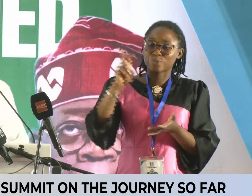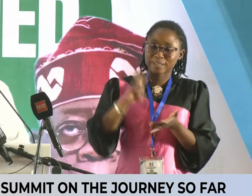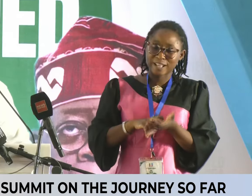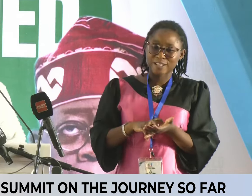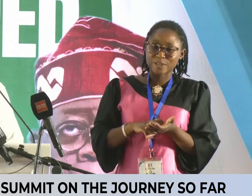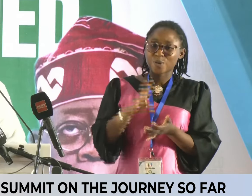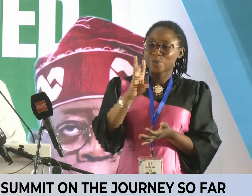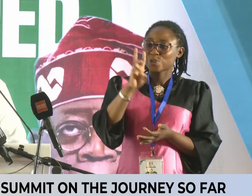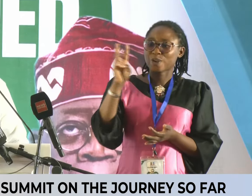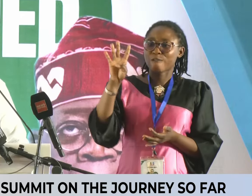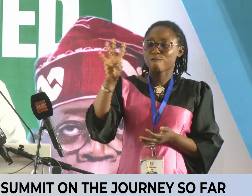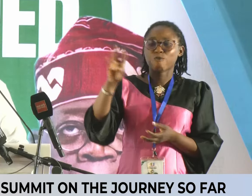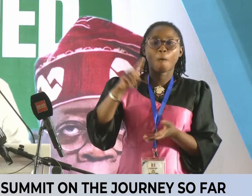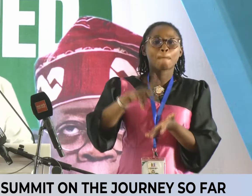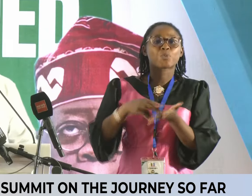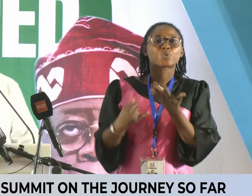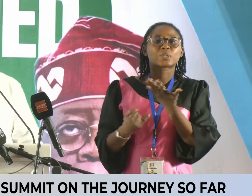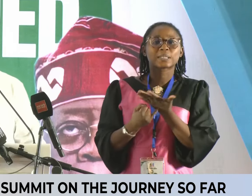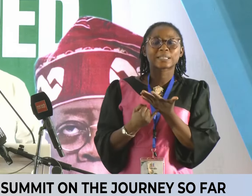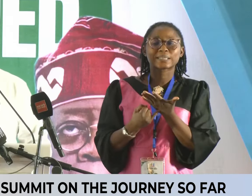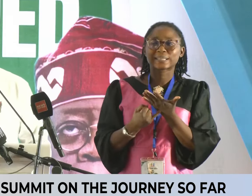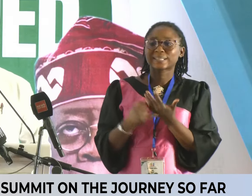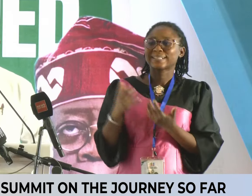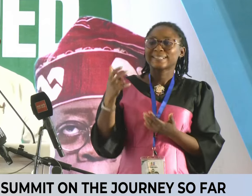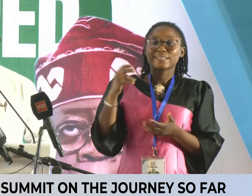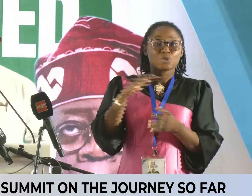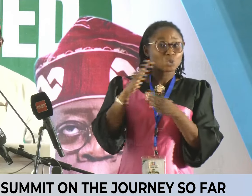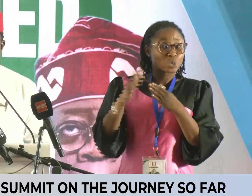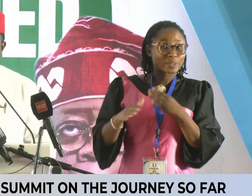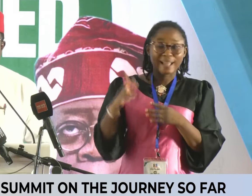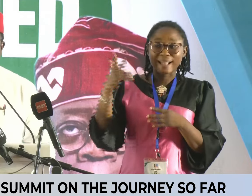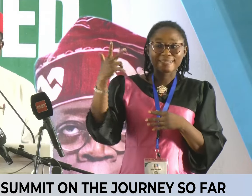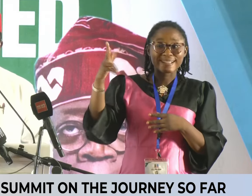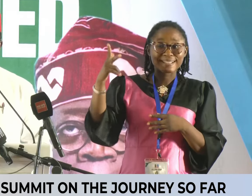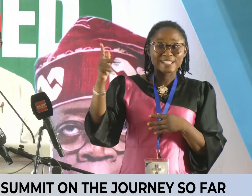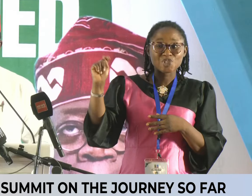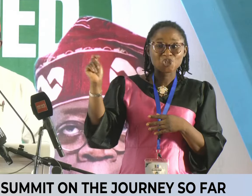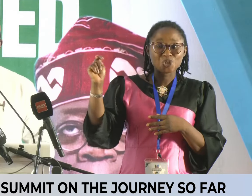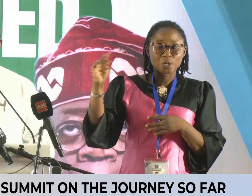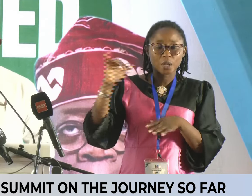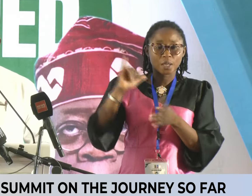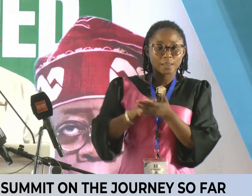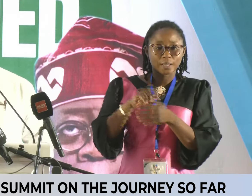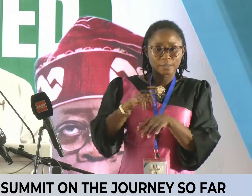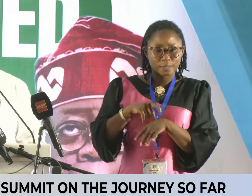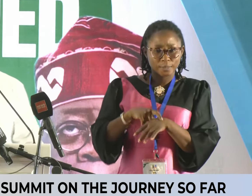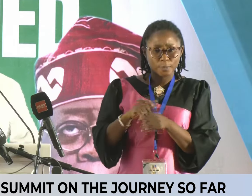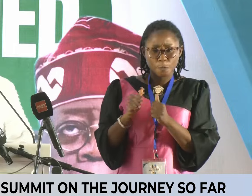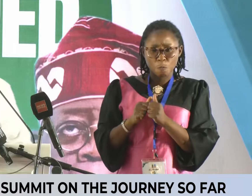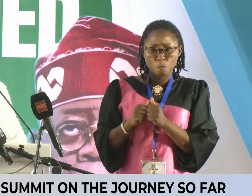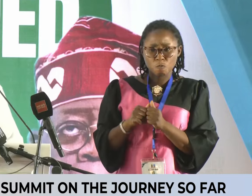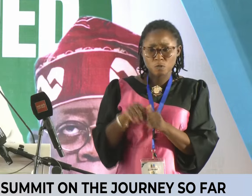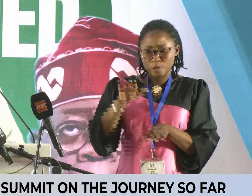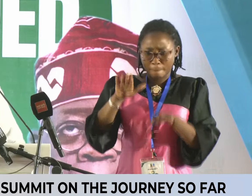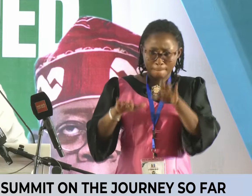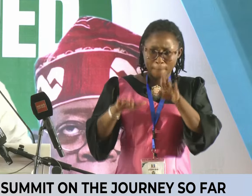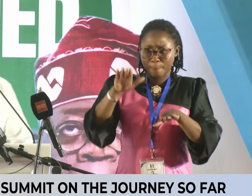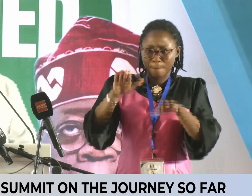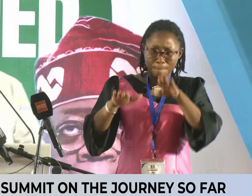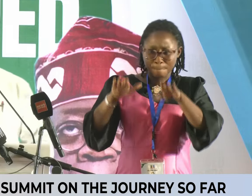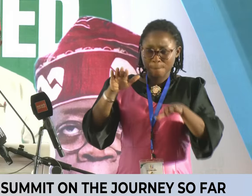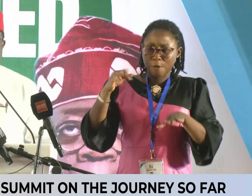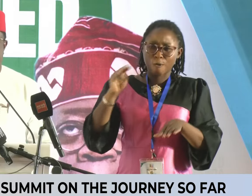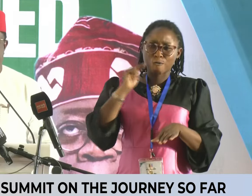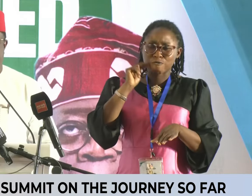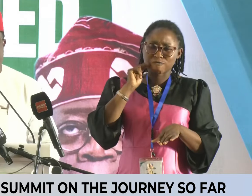2,604 projects, totaling 13 trillion as at that time. And with the floating of the Naira and